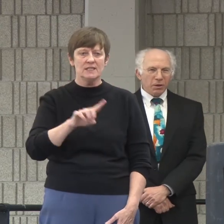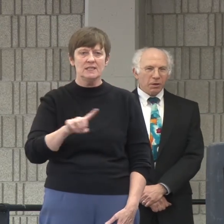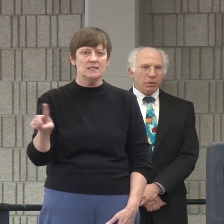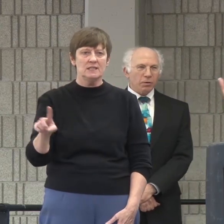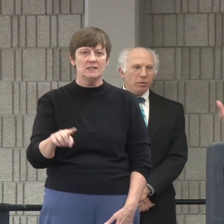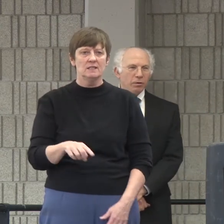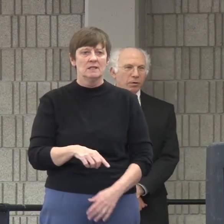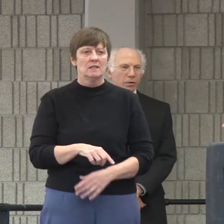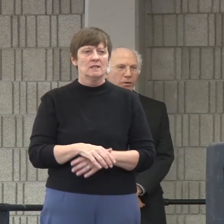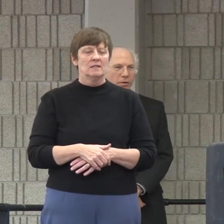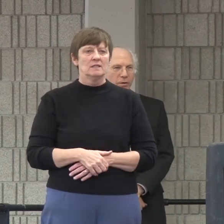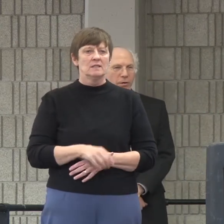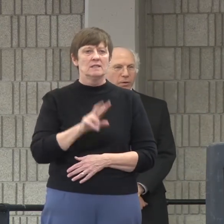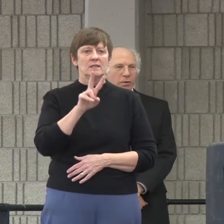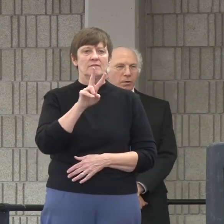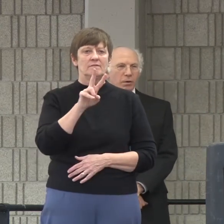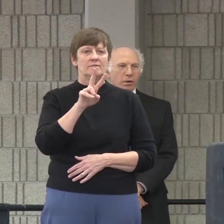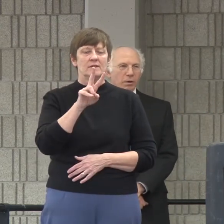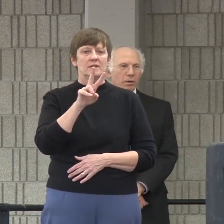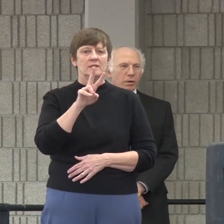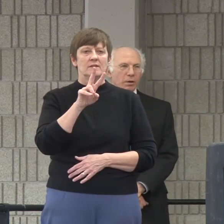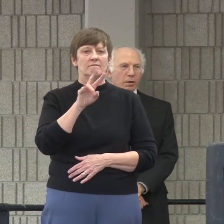Ozi,